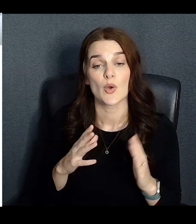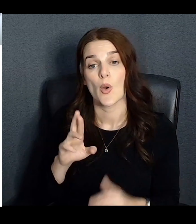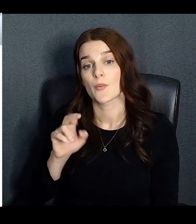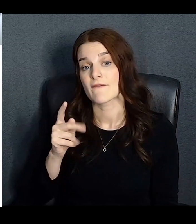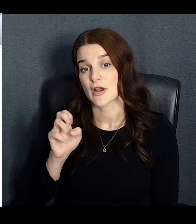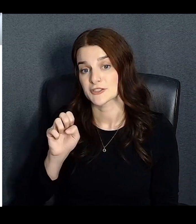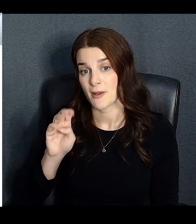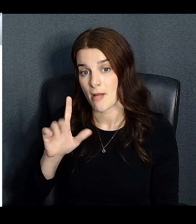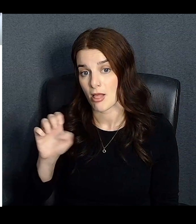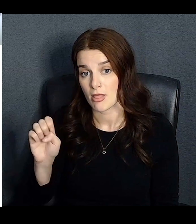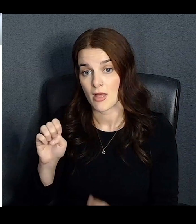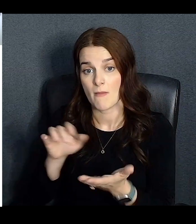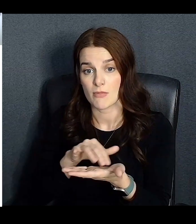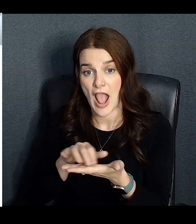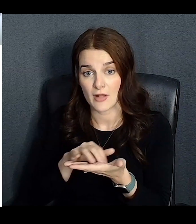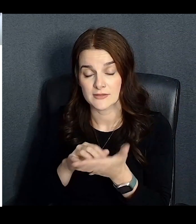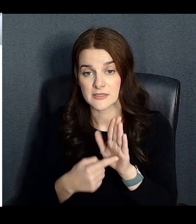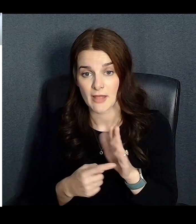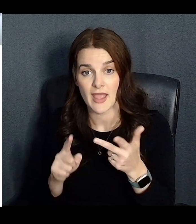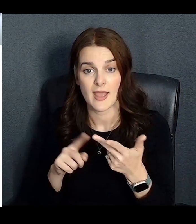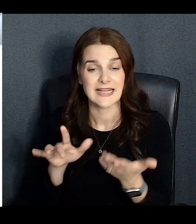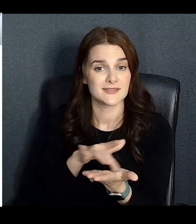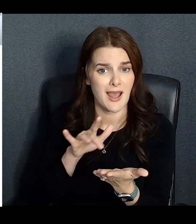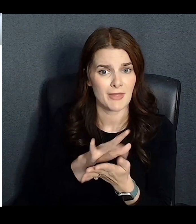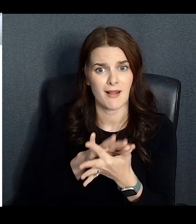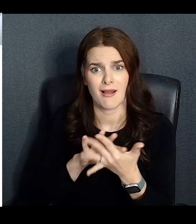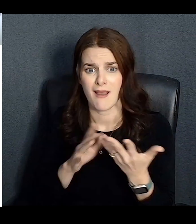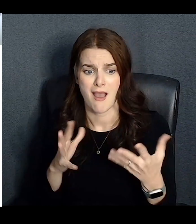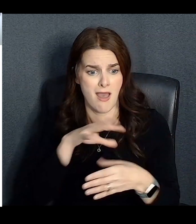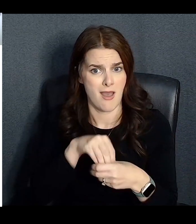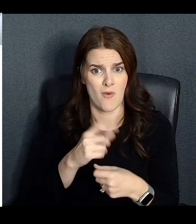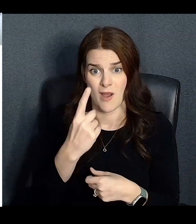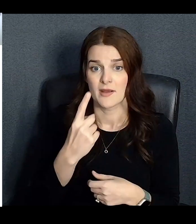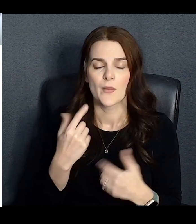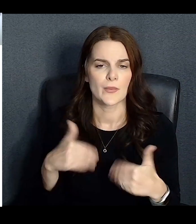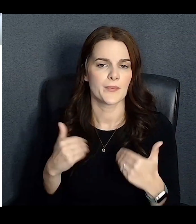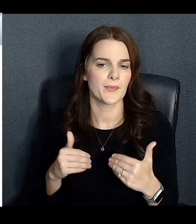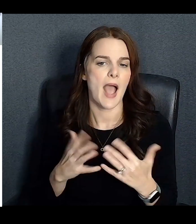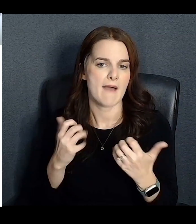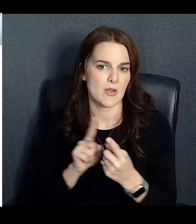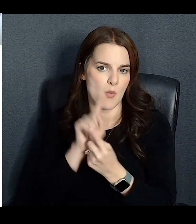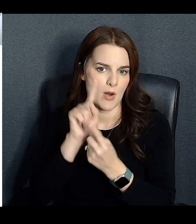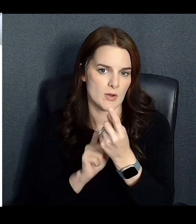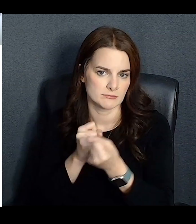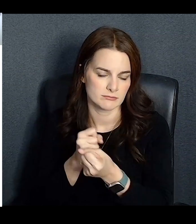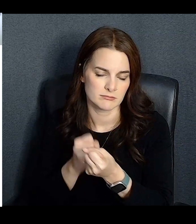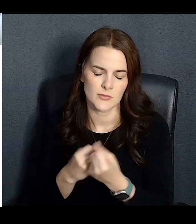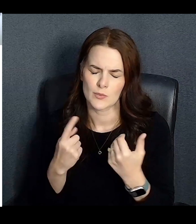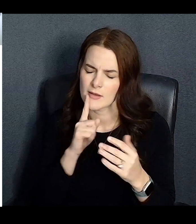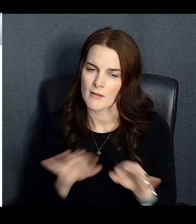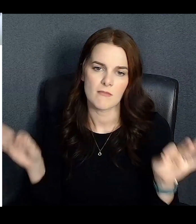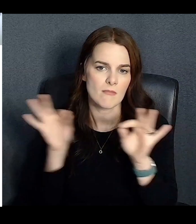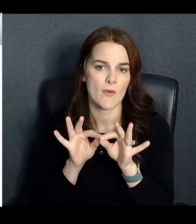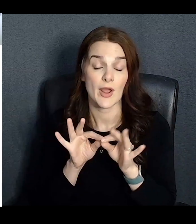braille display, the tablet. There's just a lot that goes into that. And so having that one-on-one support is so, so, so important. So if